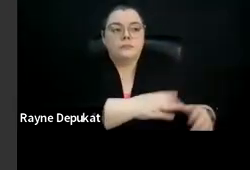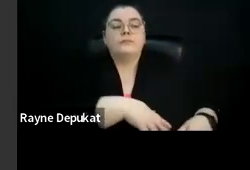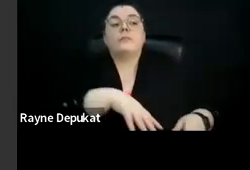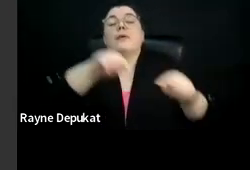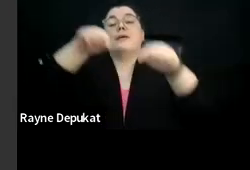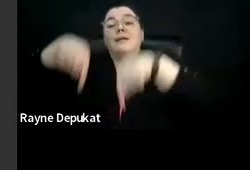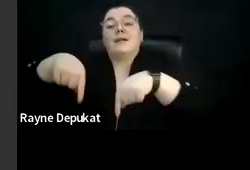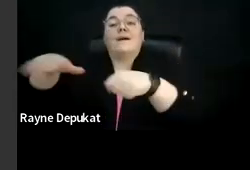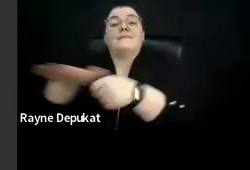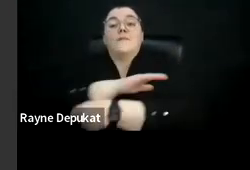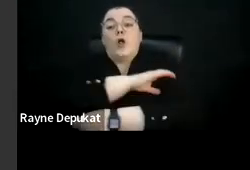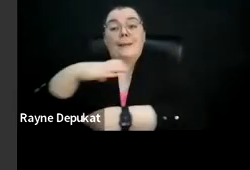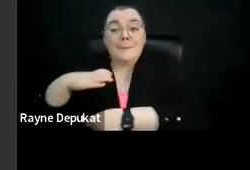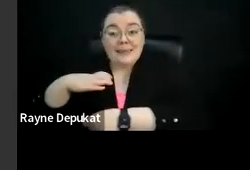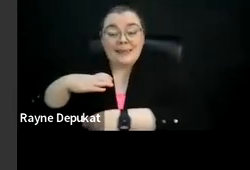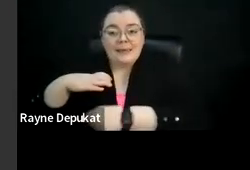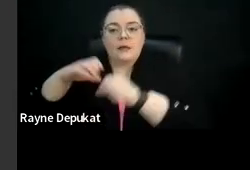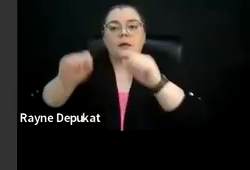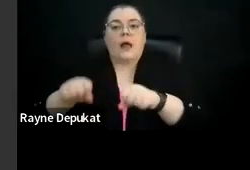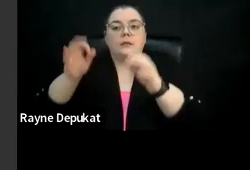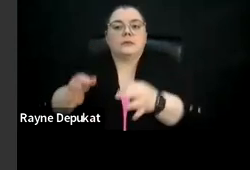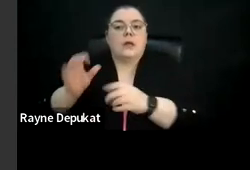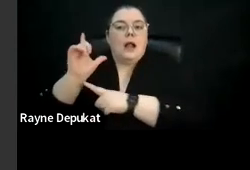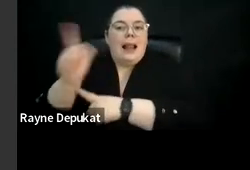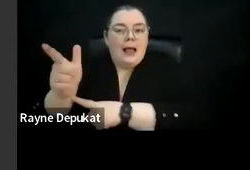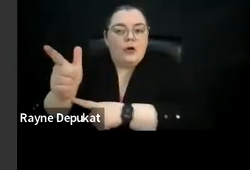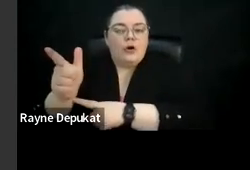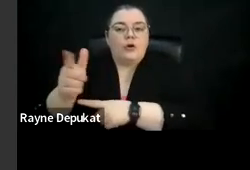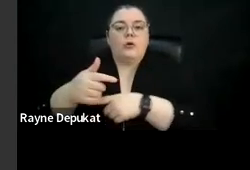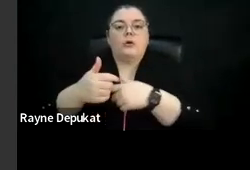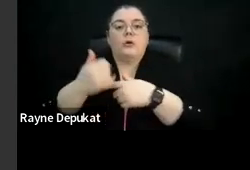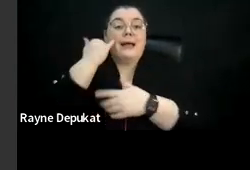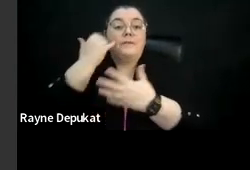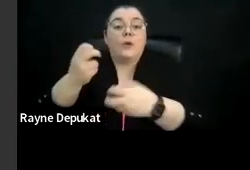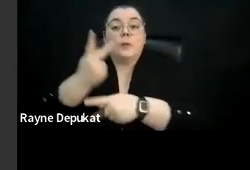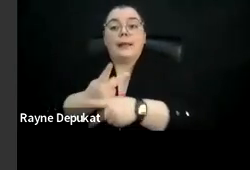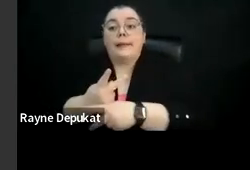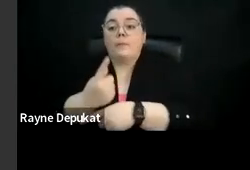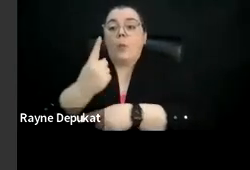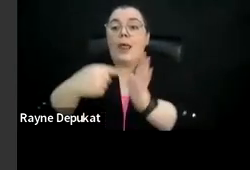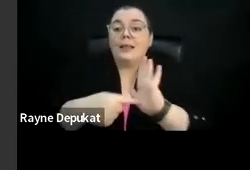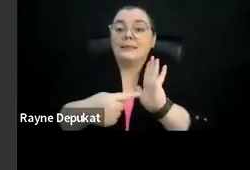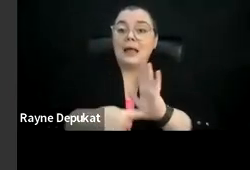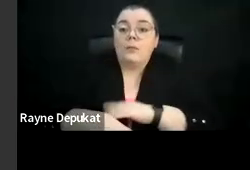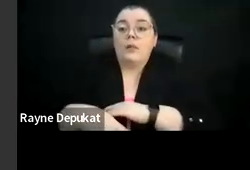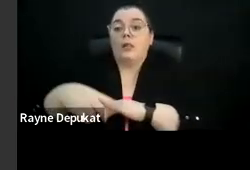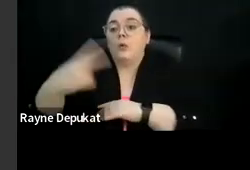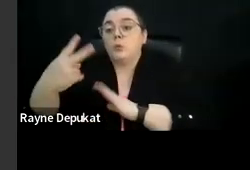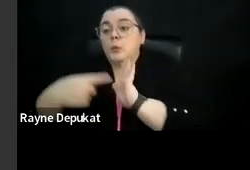So we've been collecting that information. Now, the full committee can decide later if we'd like to keep those examples